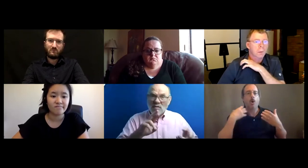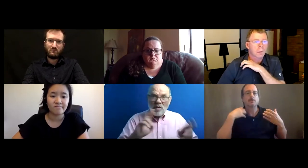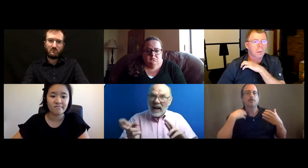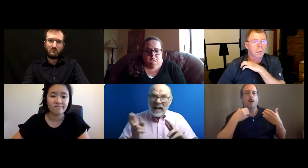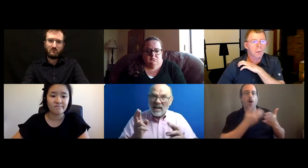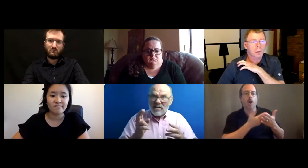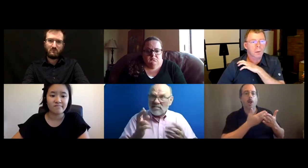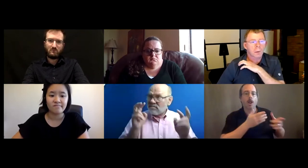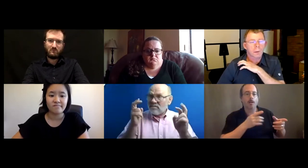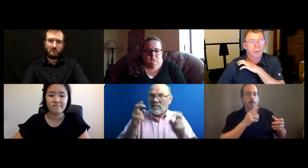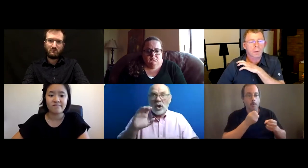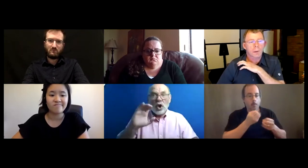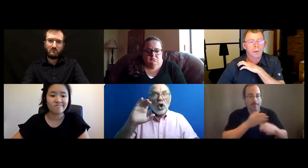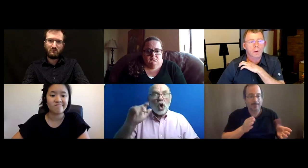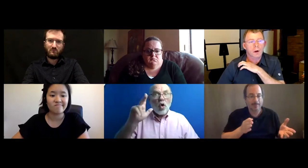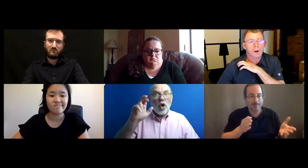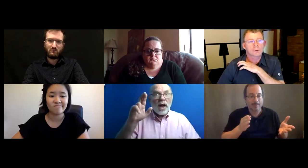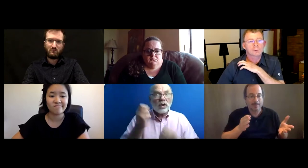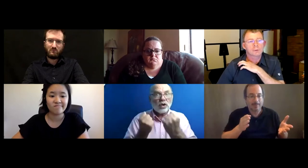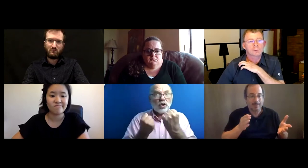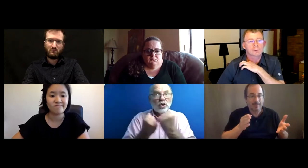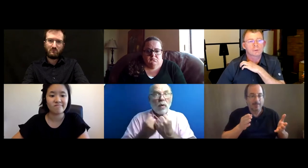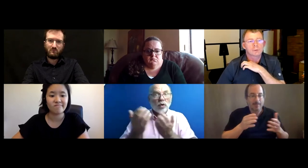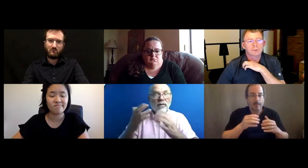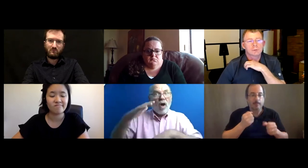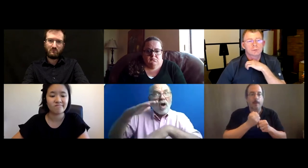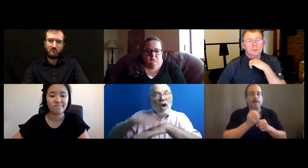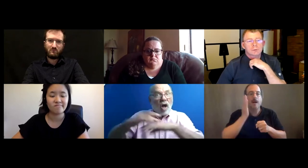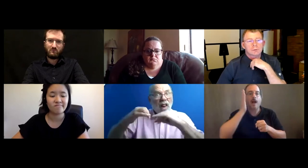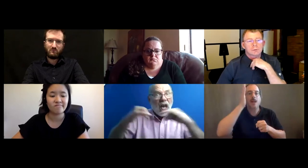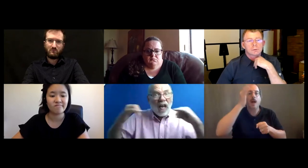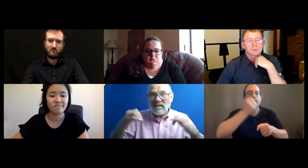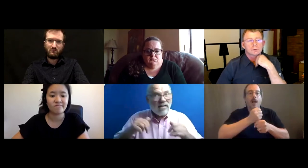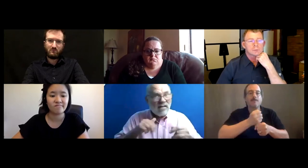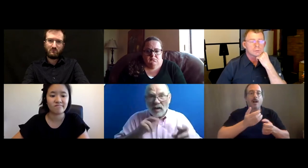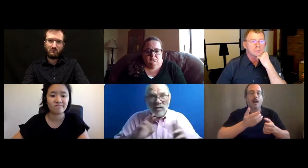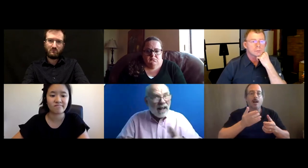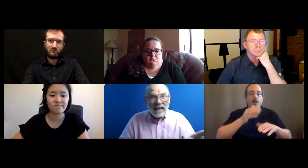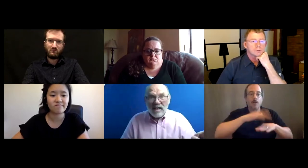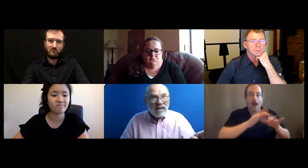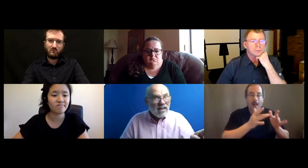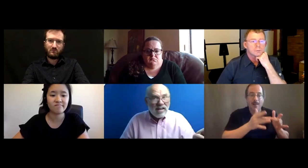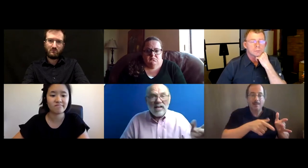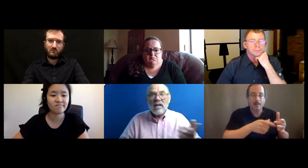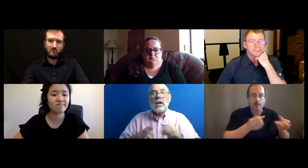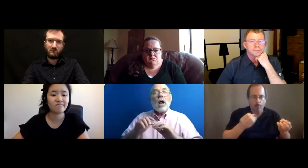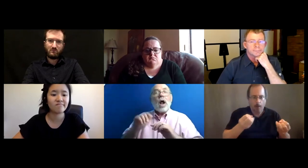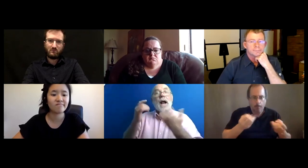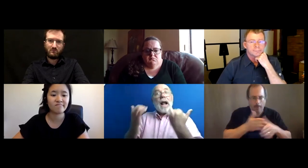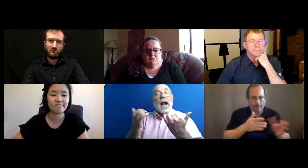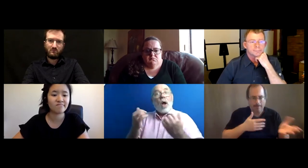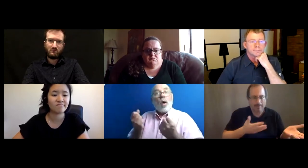example, the school boards just were not ready to provide career supports